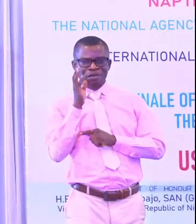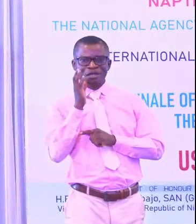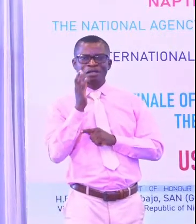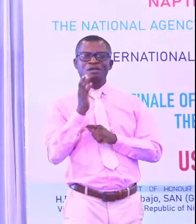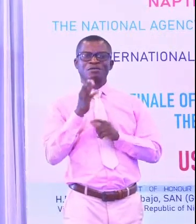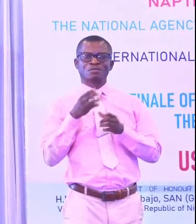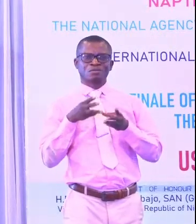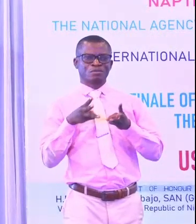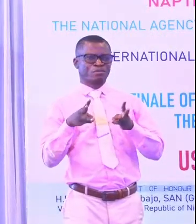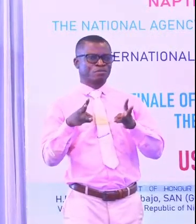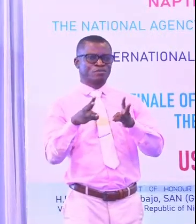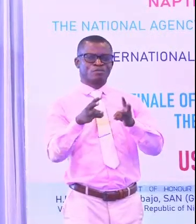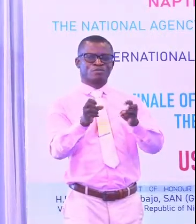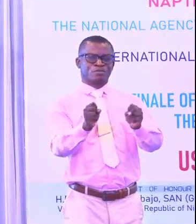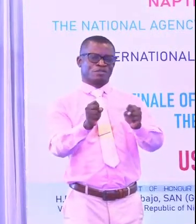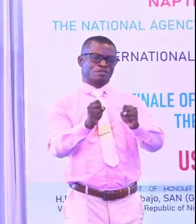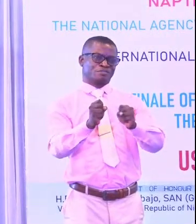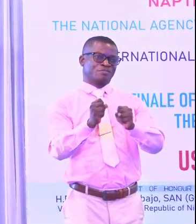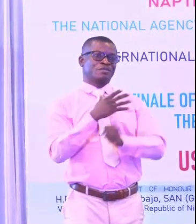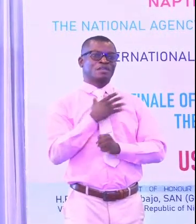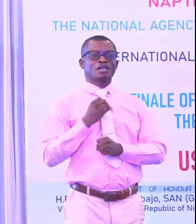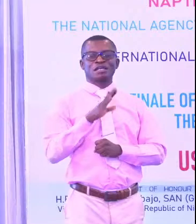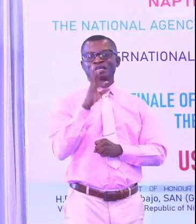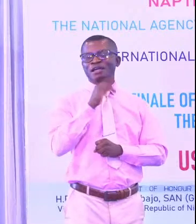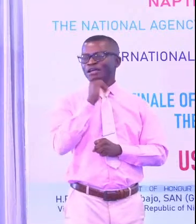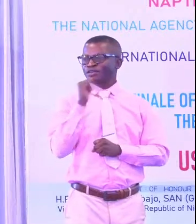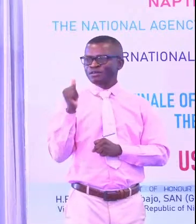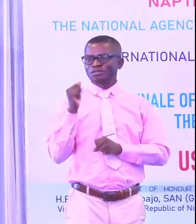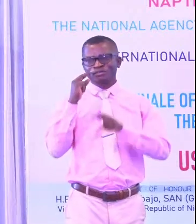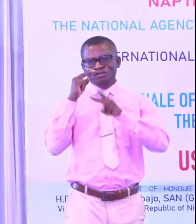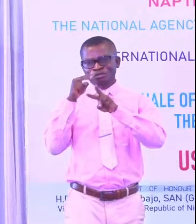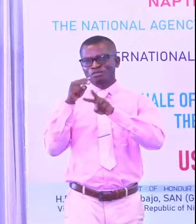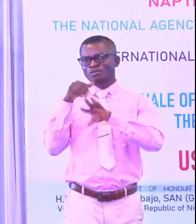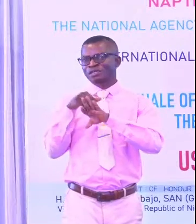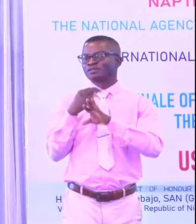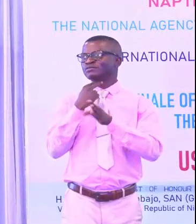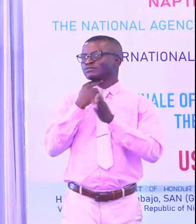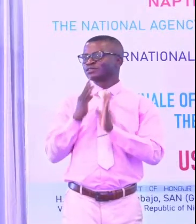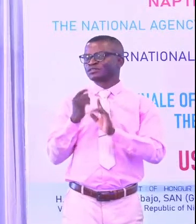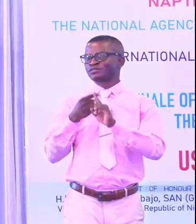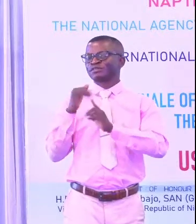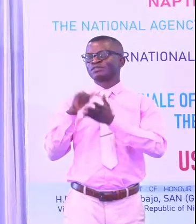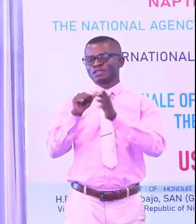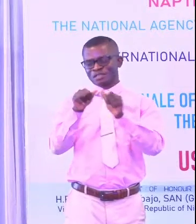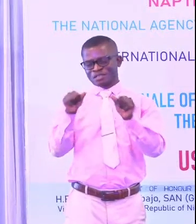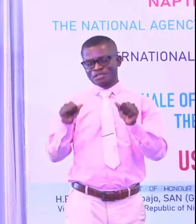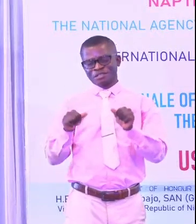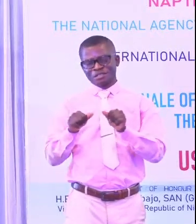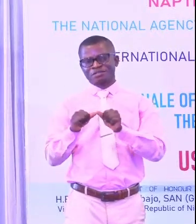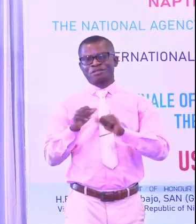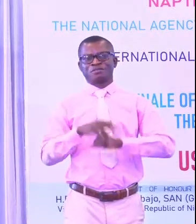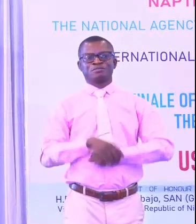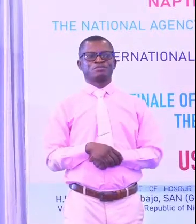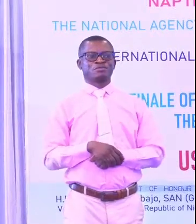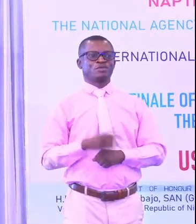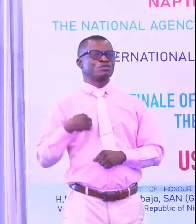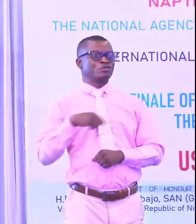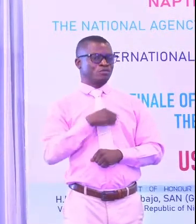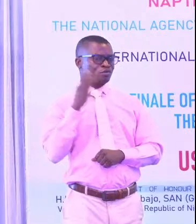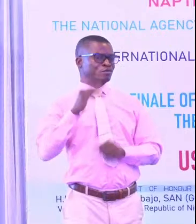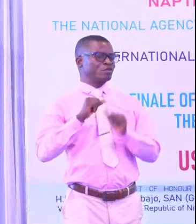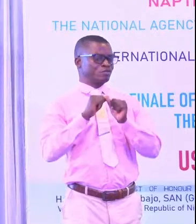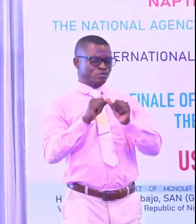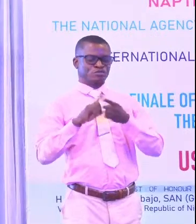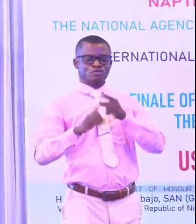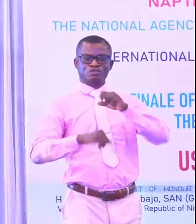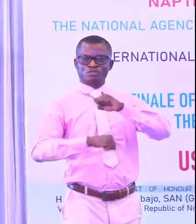conspiracies, and they are not looked as victims from that perspective. We will continue to